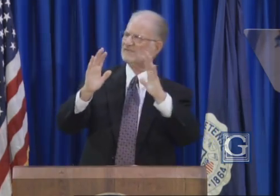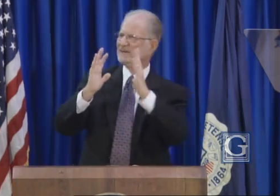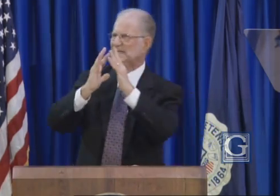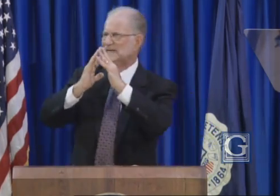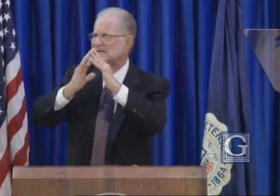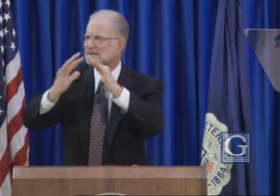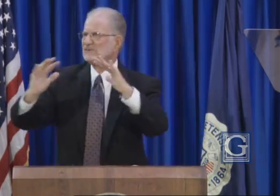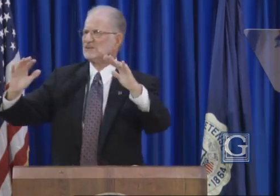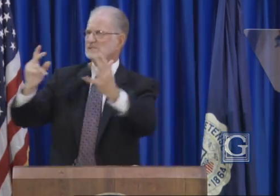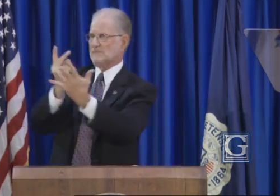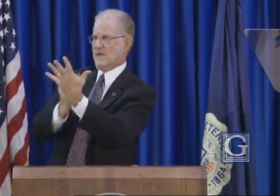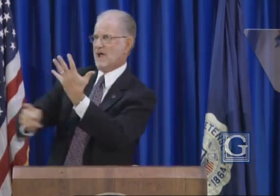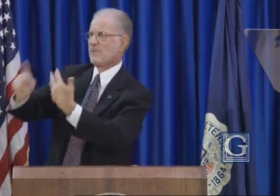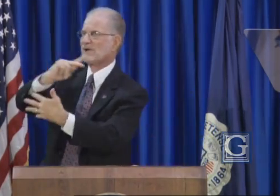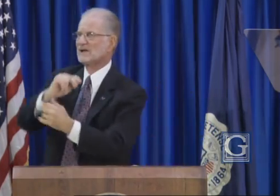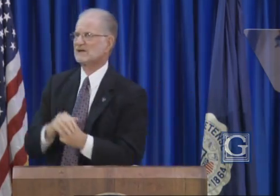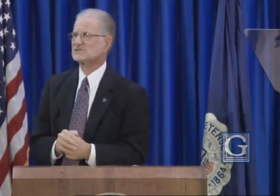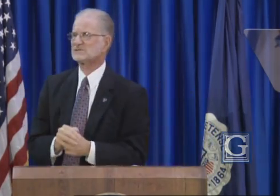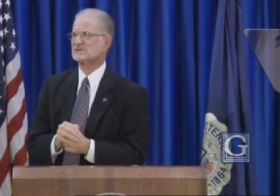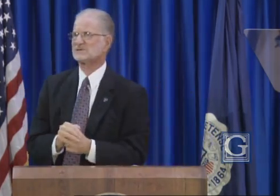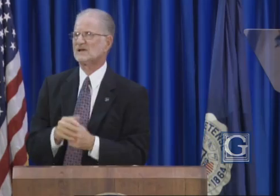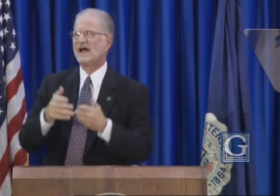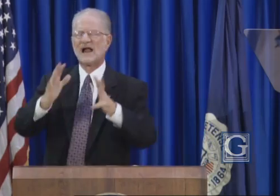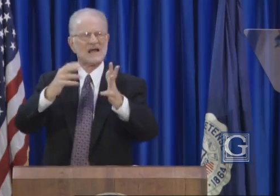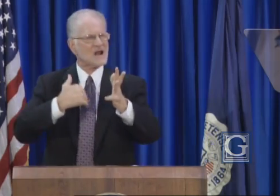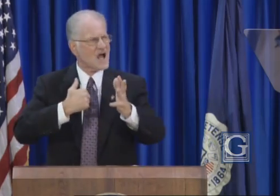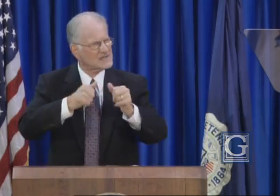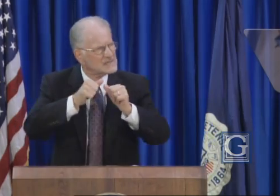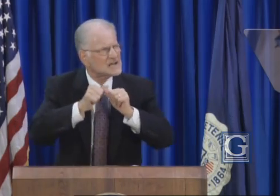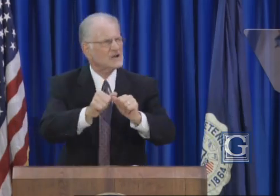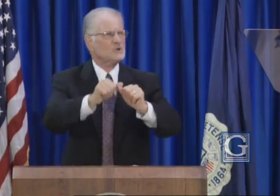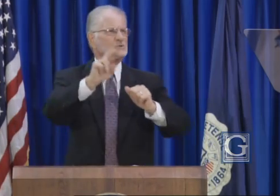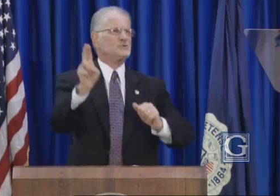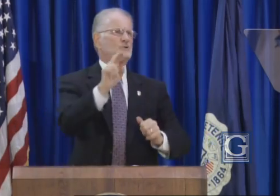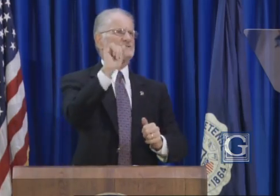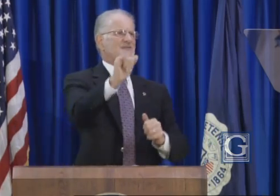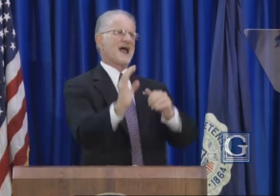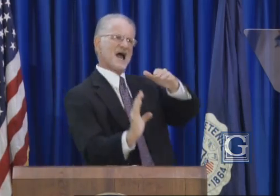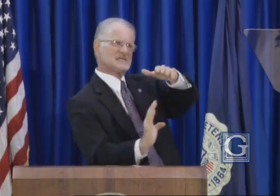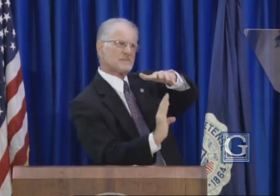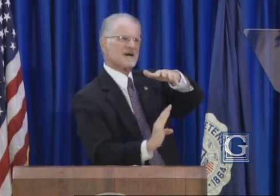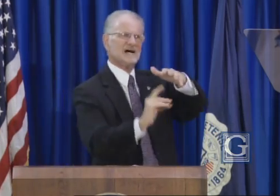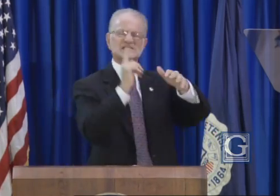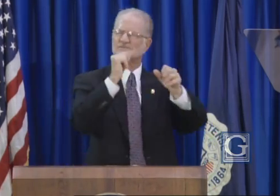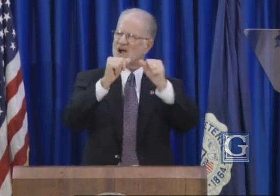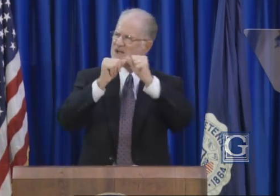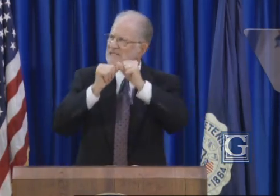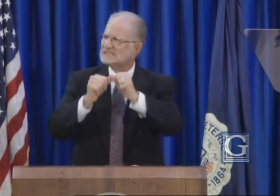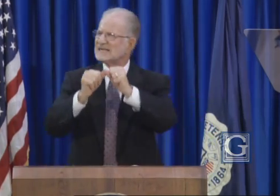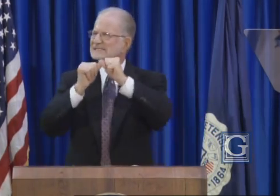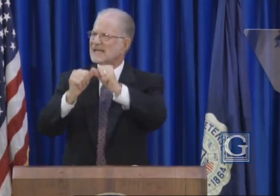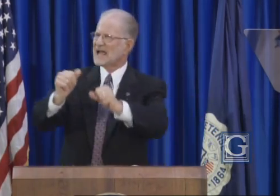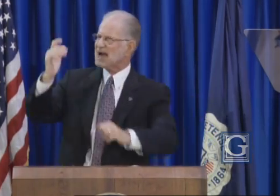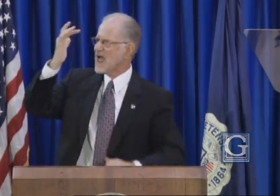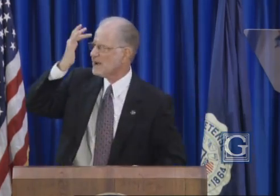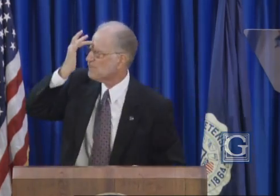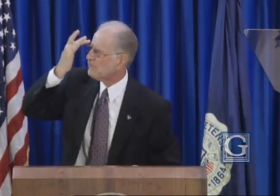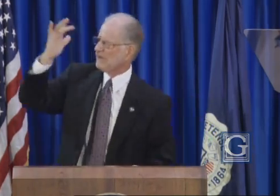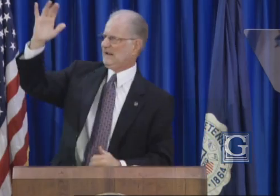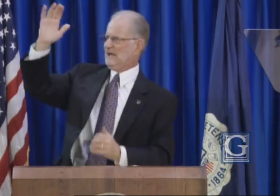Our university has such a wonderfully diverse population. Let us continue to use that as a base for